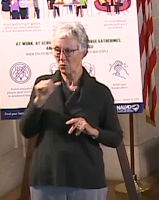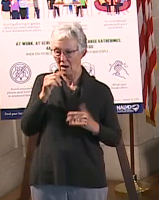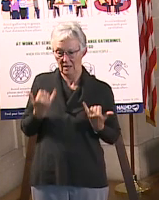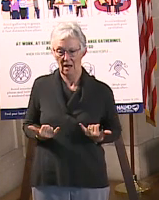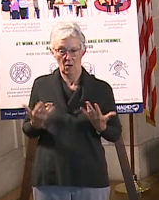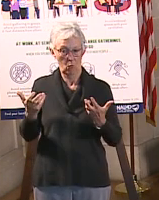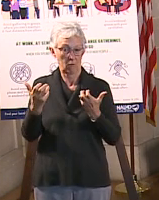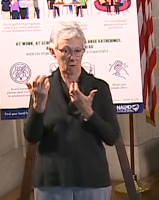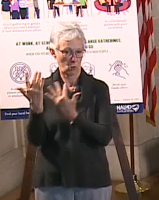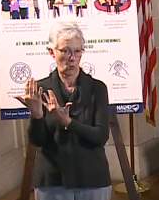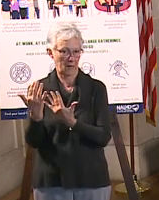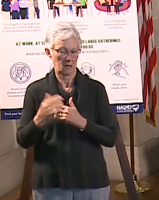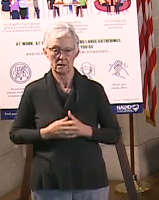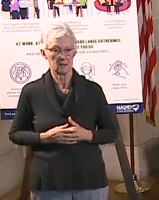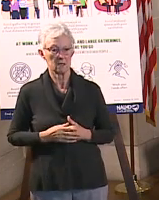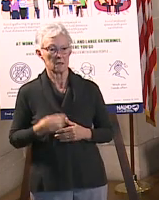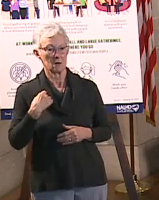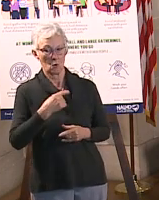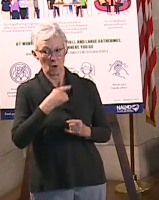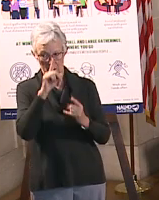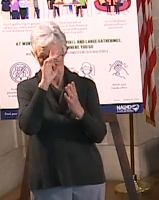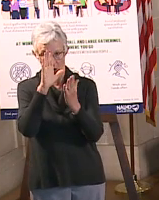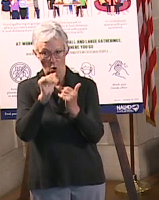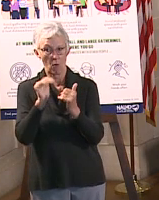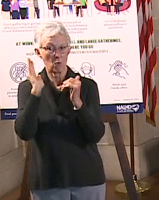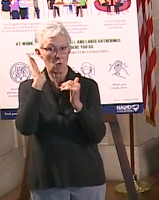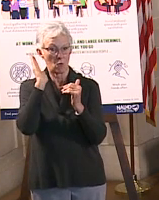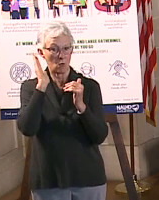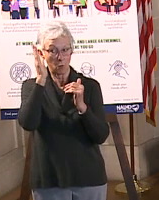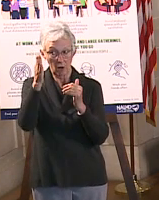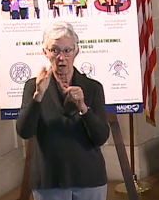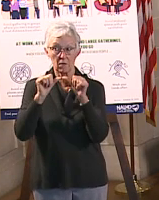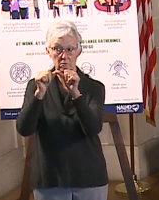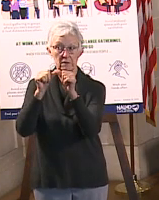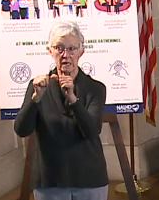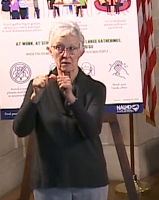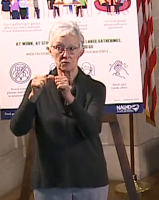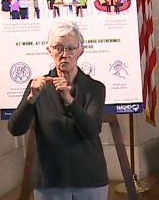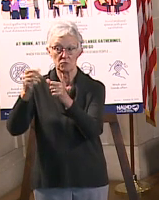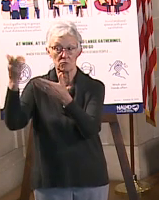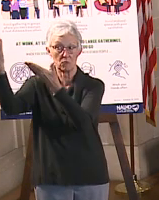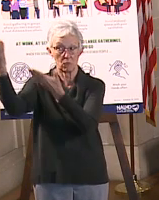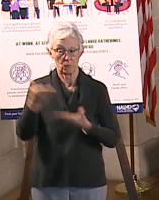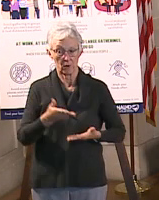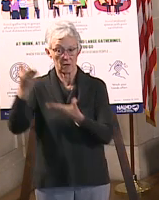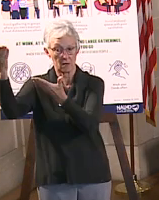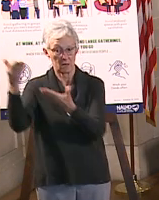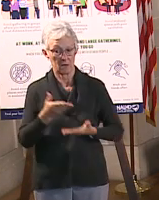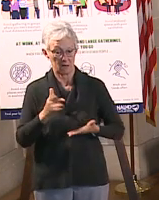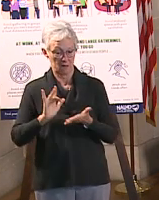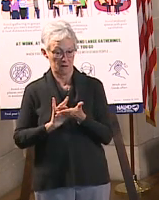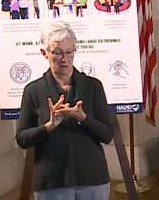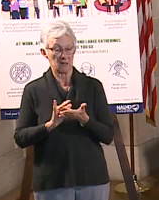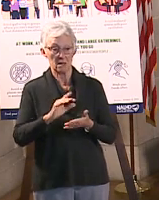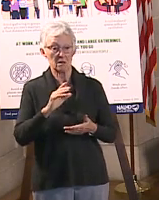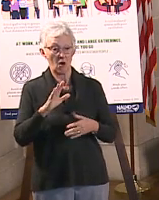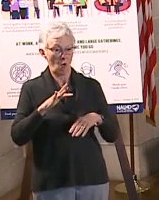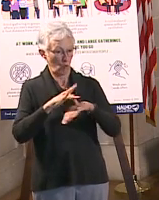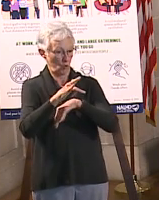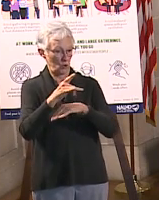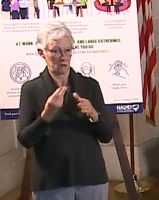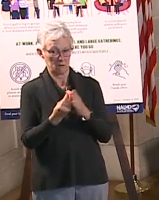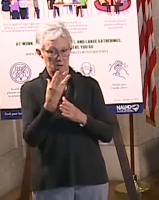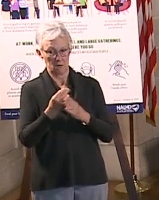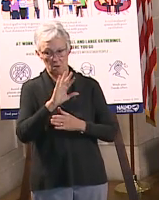that with consistent allocations, vaccine will be available to all Nebraskans as early as spring. The U.S. vaccine